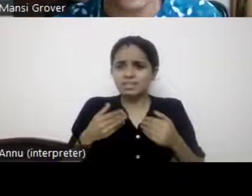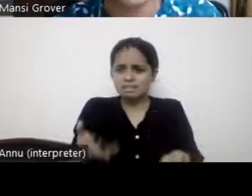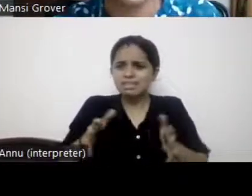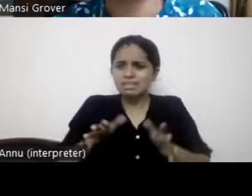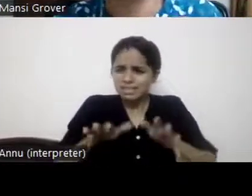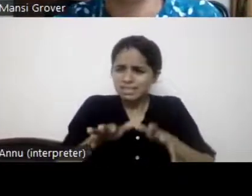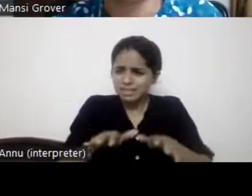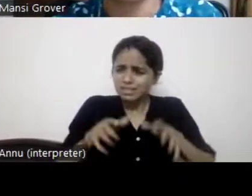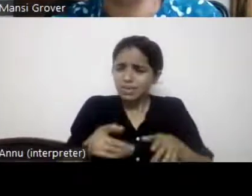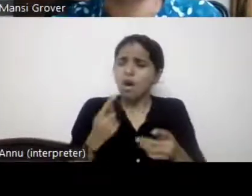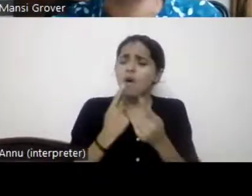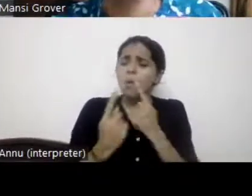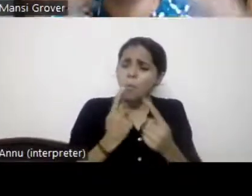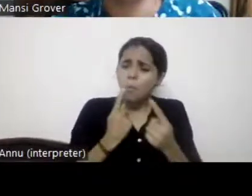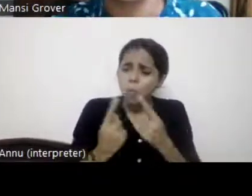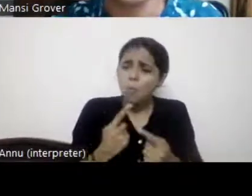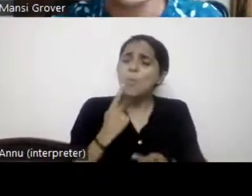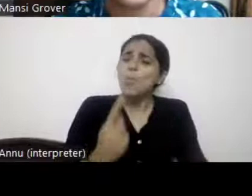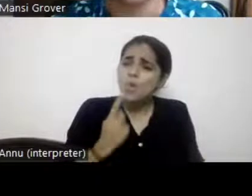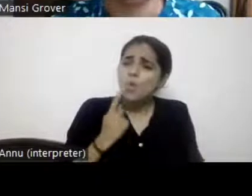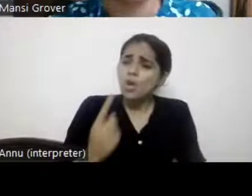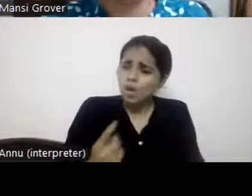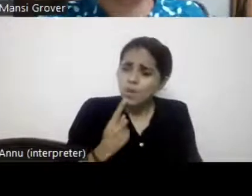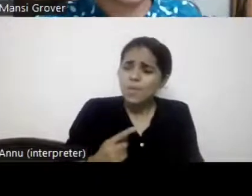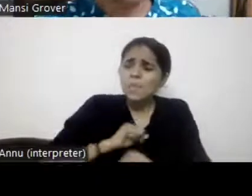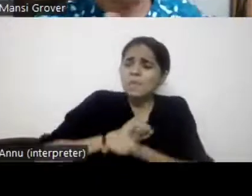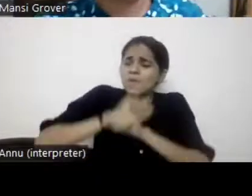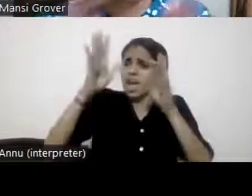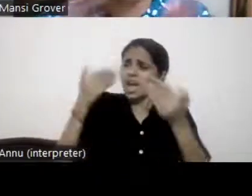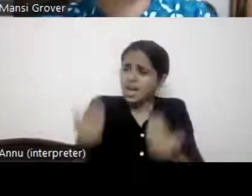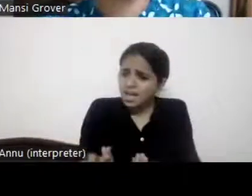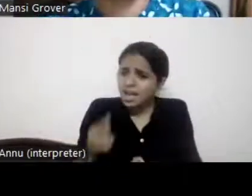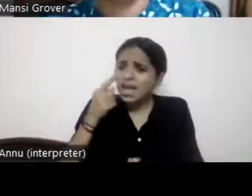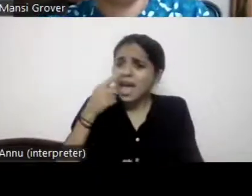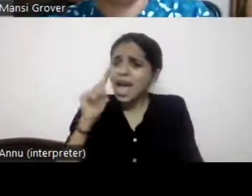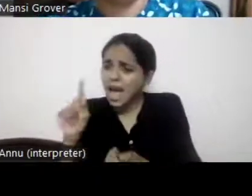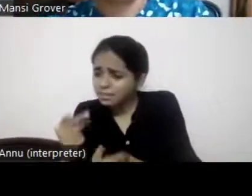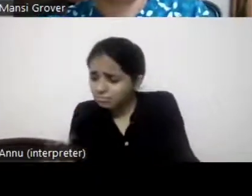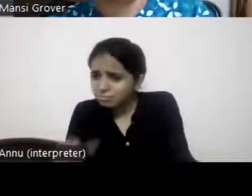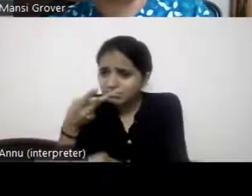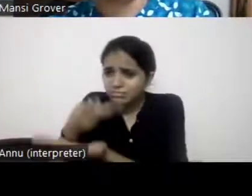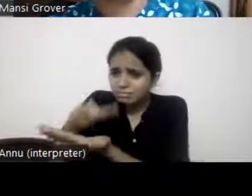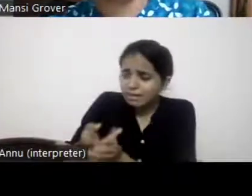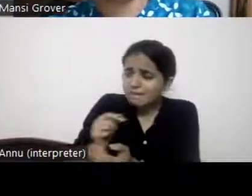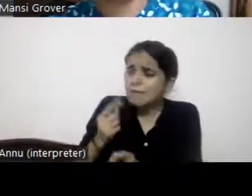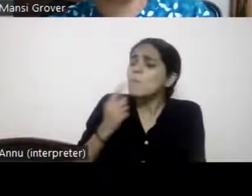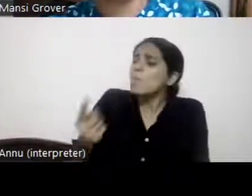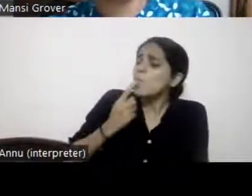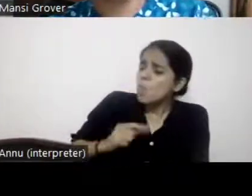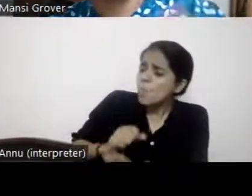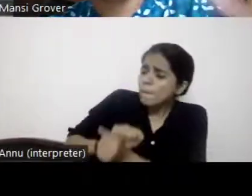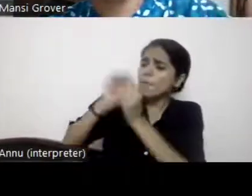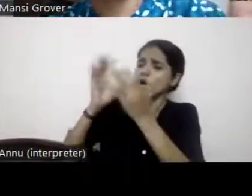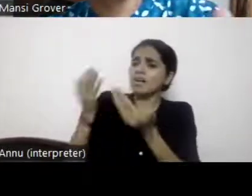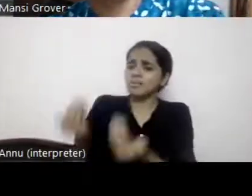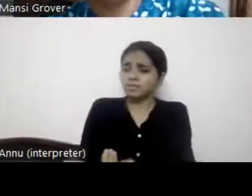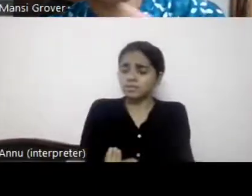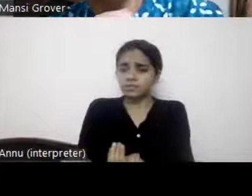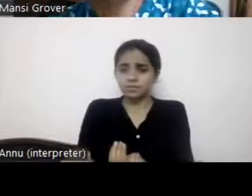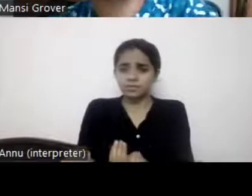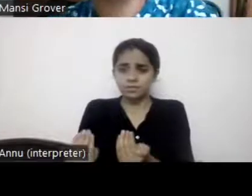just talk to her, kuch bolo usko, she would get up. And the next scene, you would see here